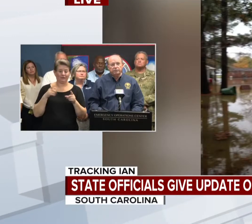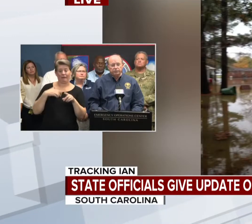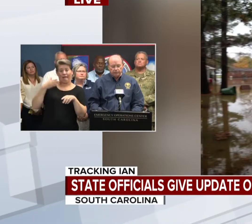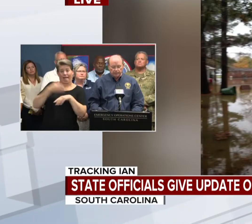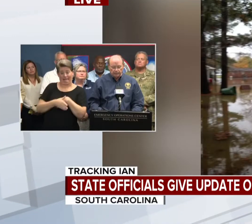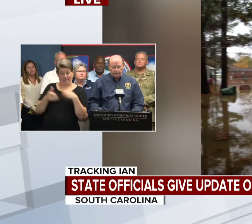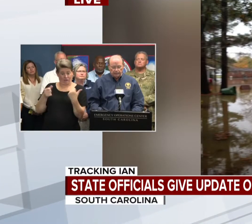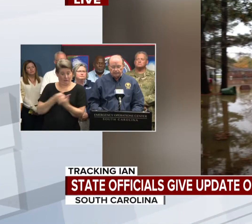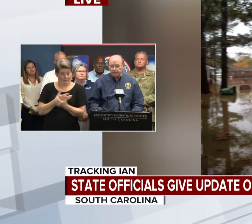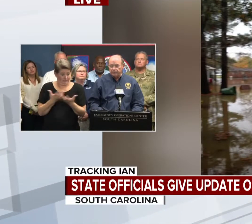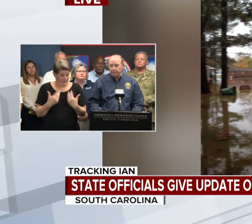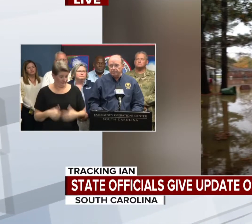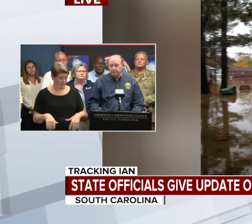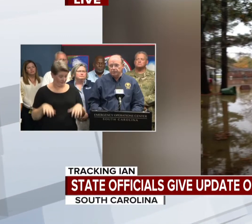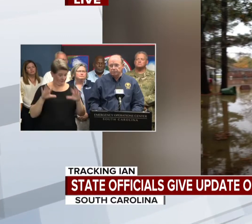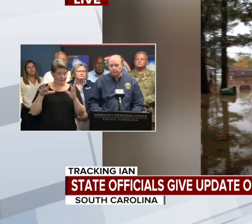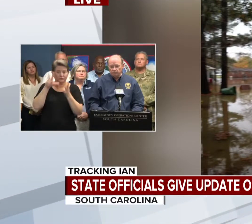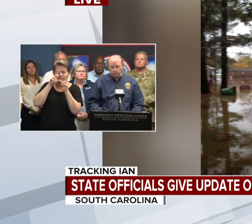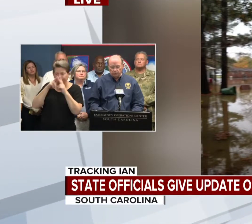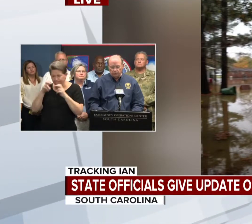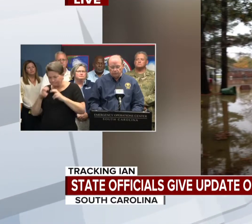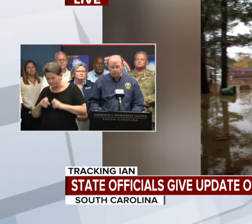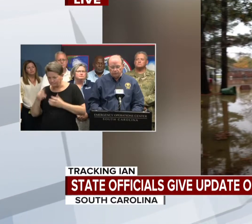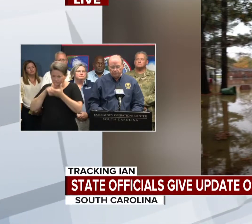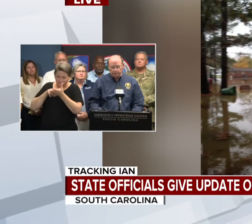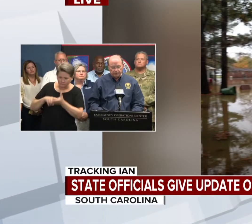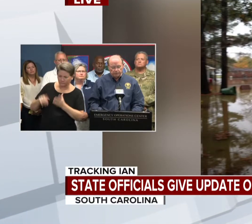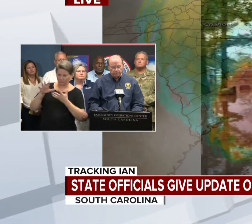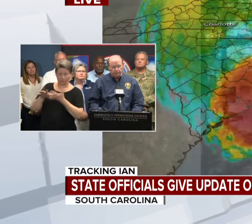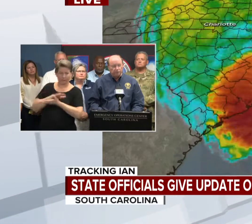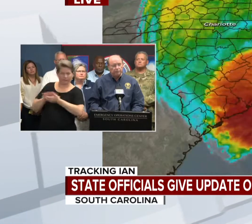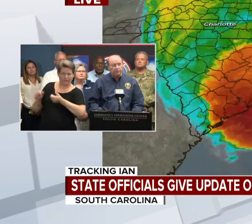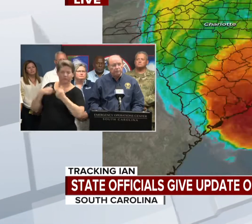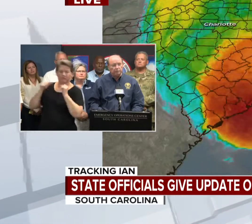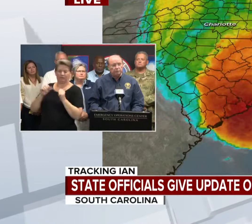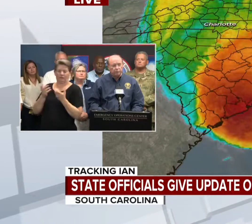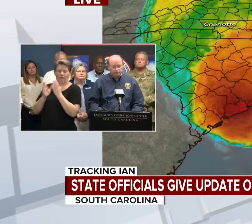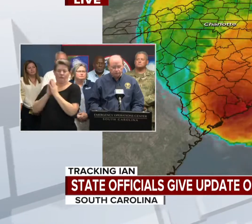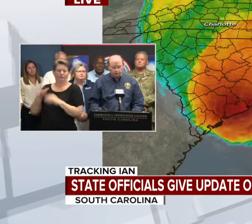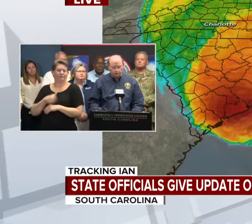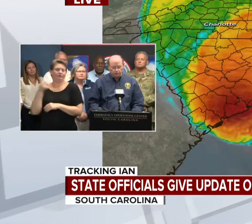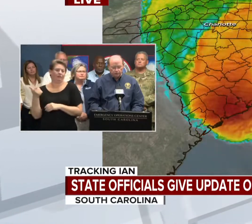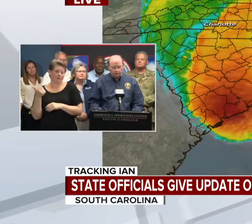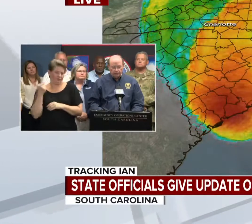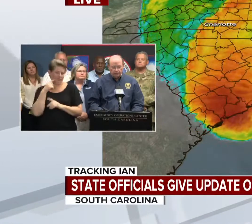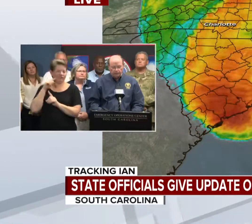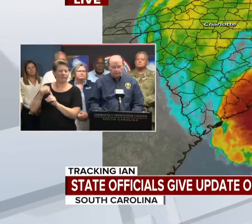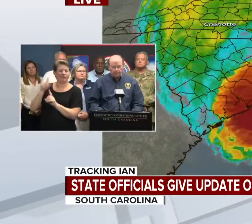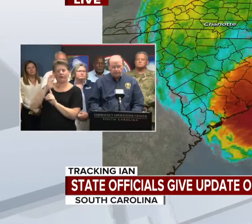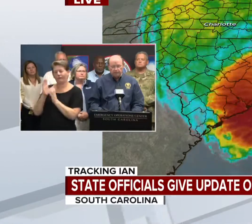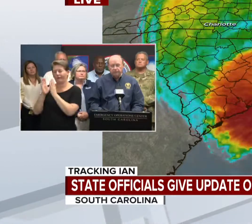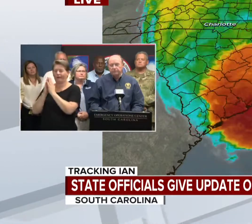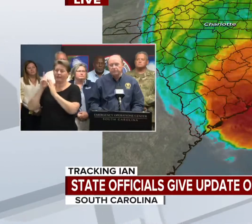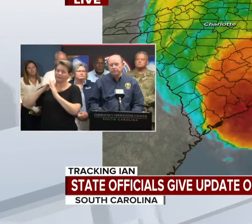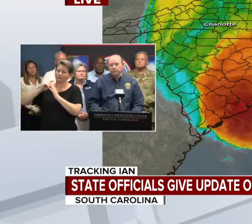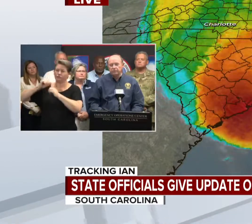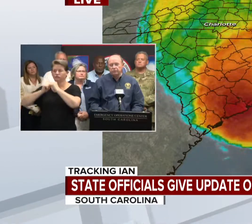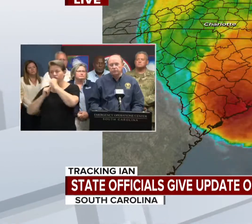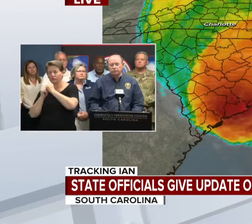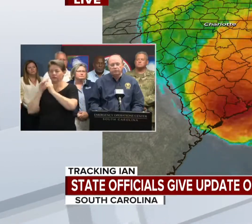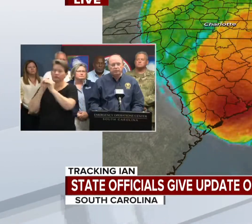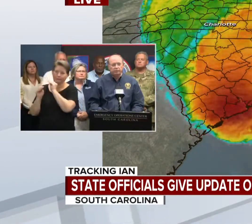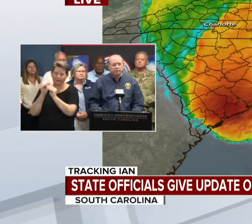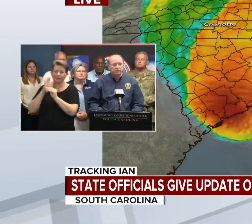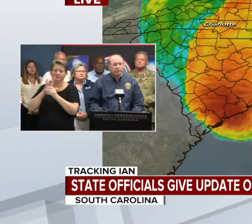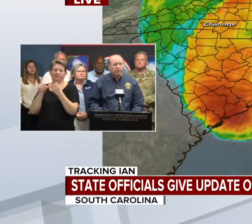the completion of any damage assessment that we would do and potentially provide funding for both infrastructure and repairs and assistance to